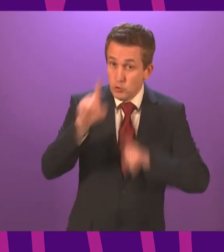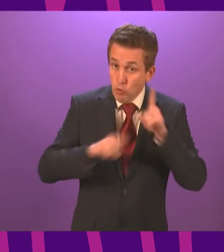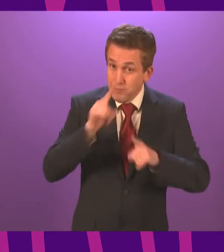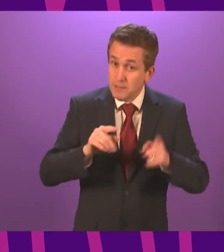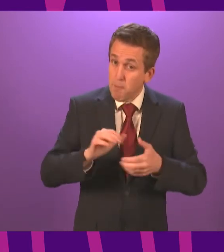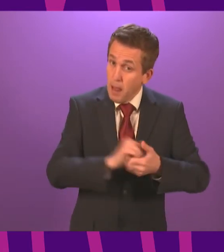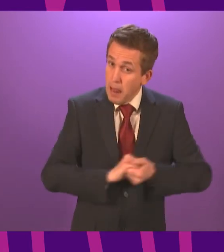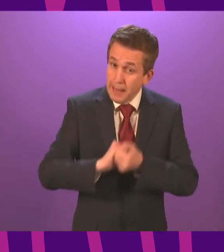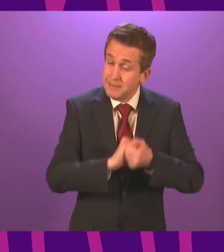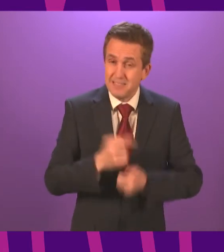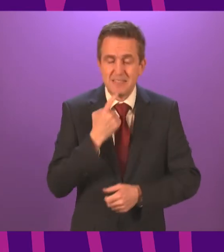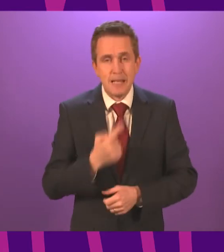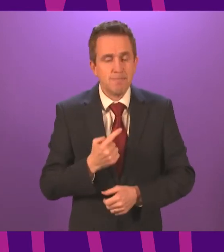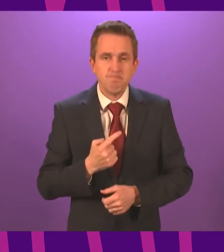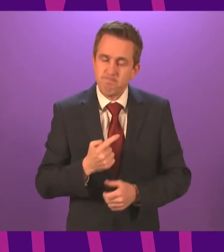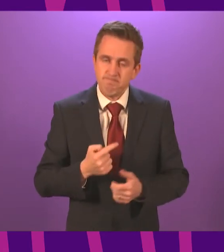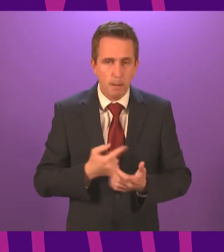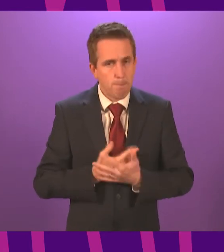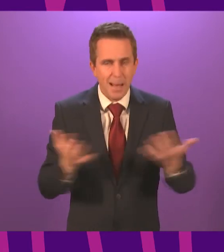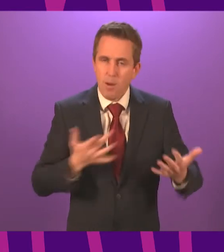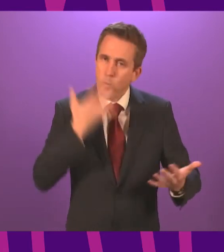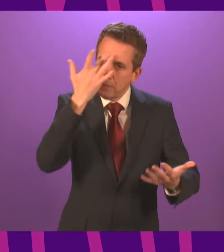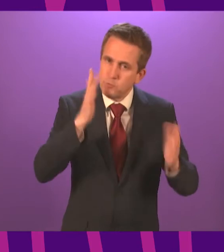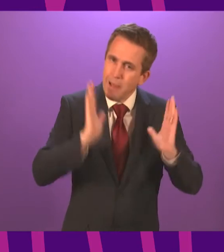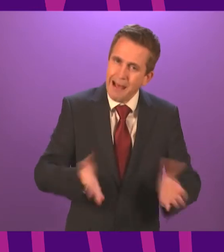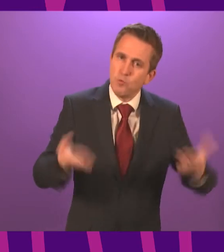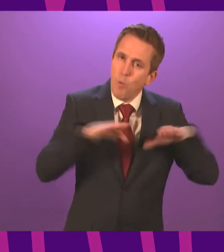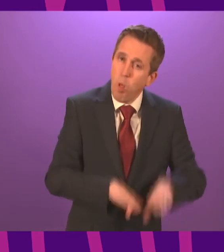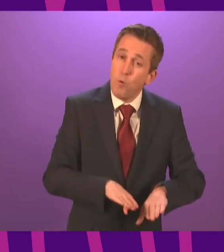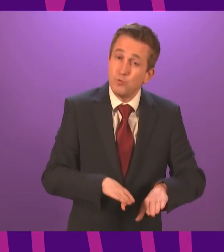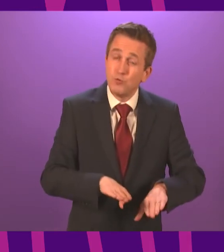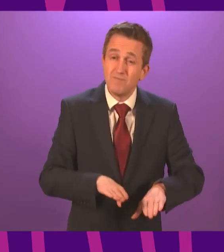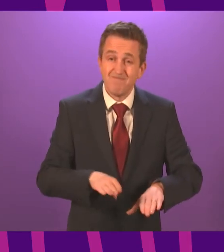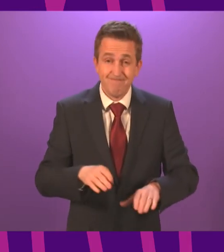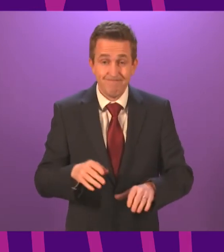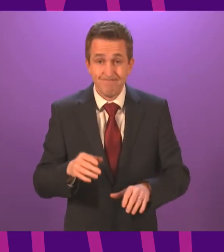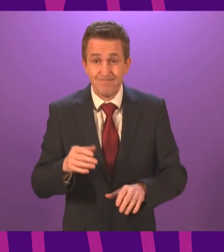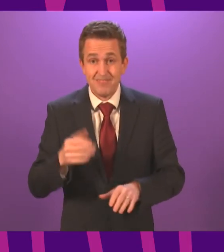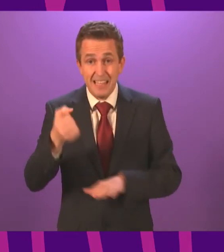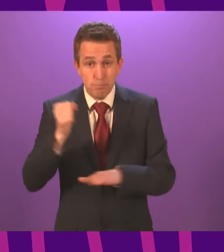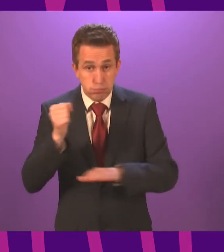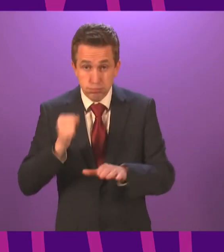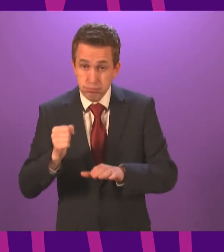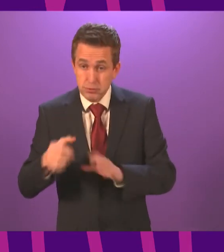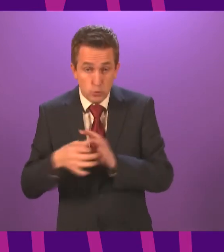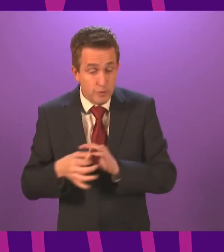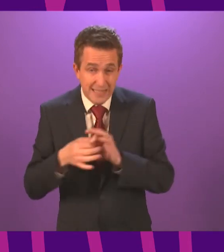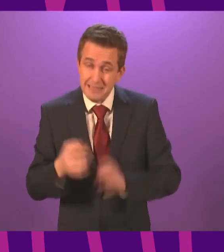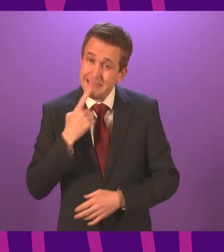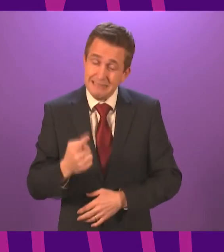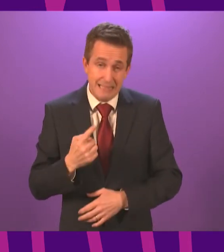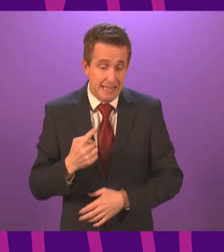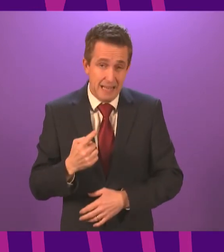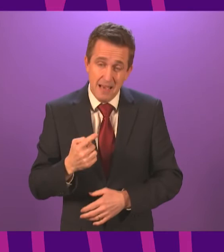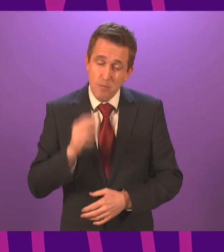admitting many hotels will be forced to close, to the Scottish Licensed Trade Association warning against the irreparable damage to the